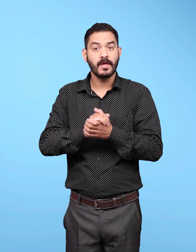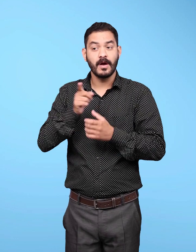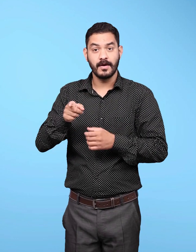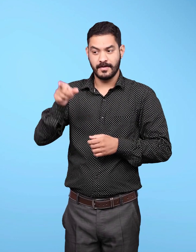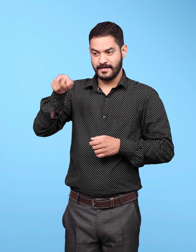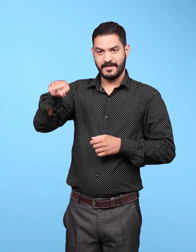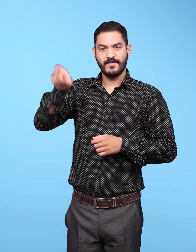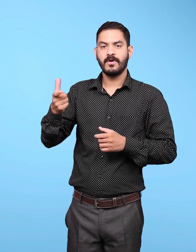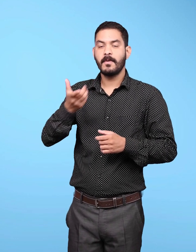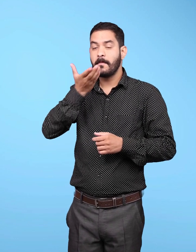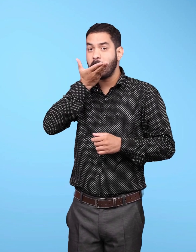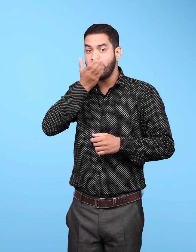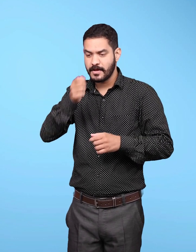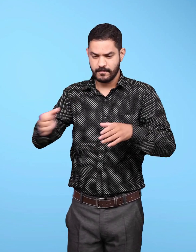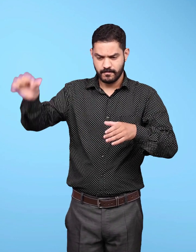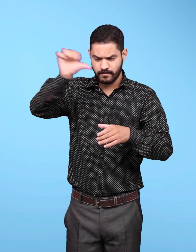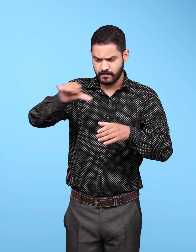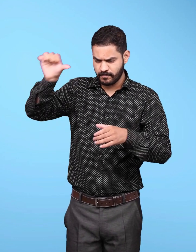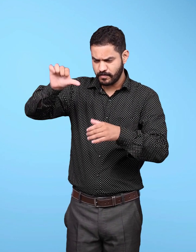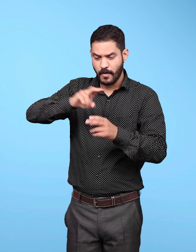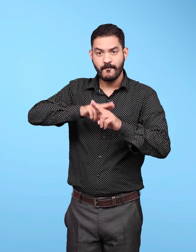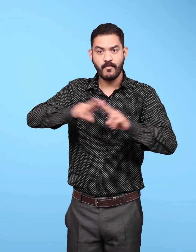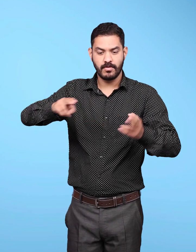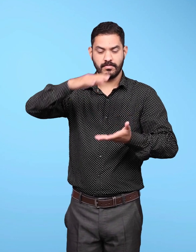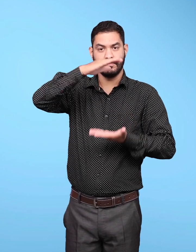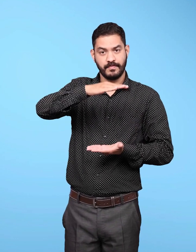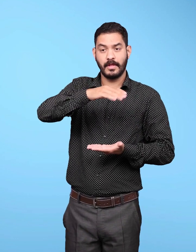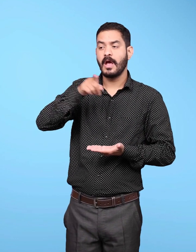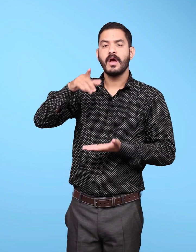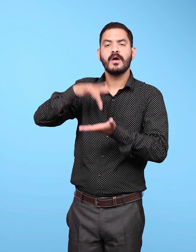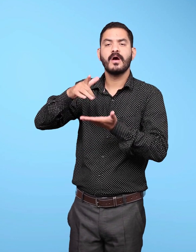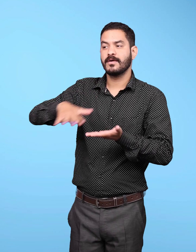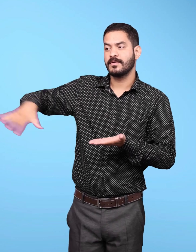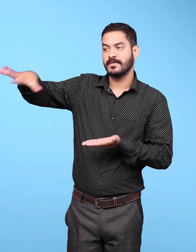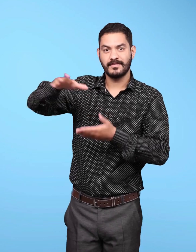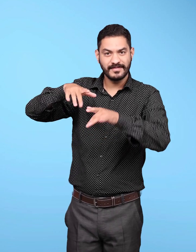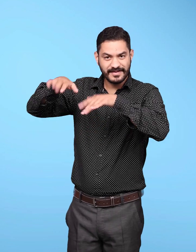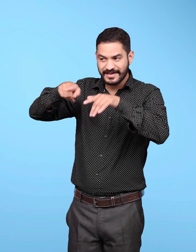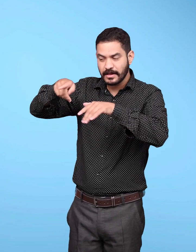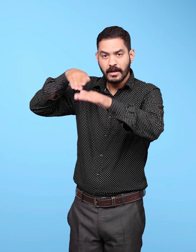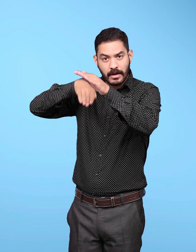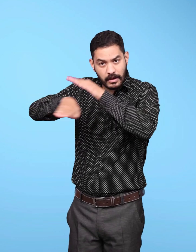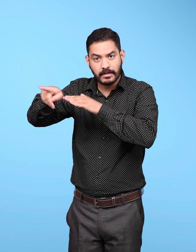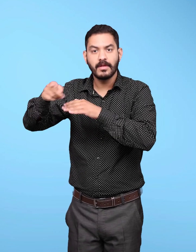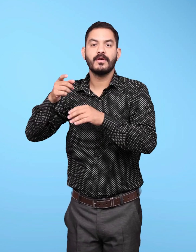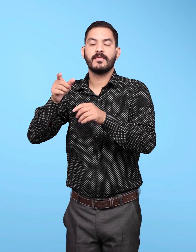He carried a jar full of water to the city gate and offered water to 500